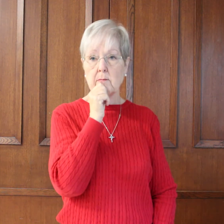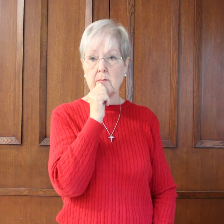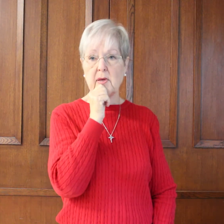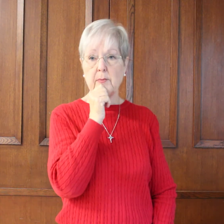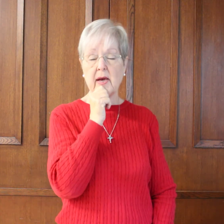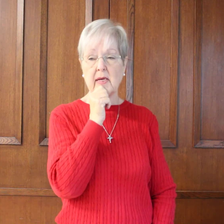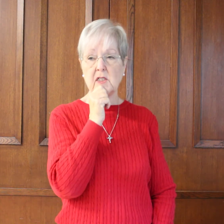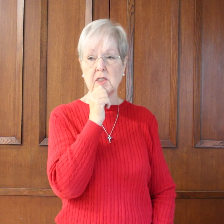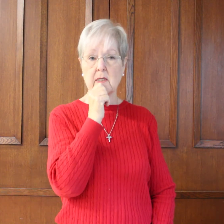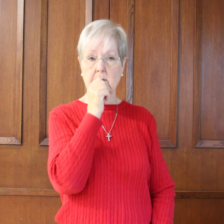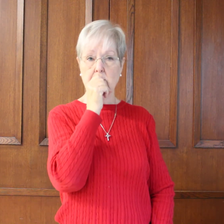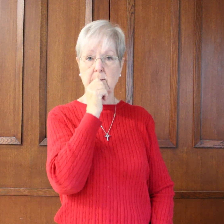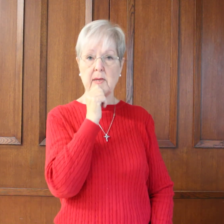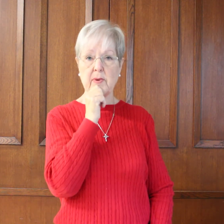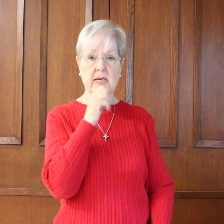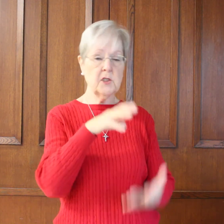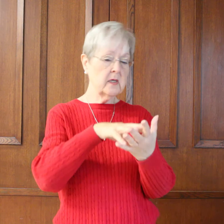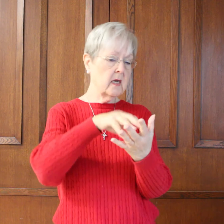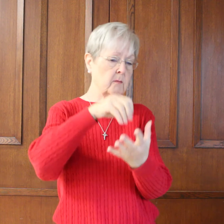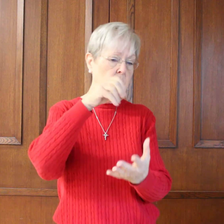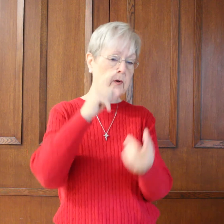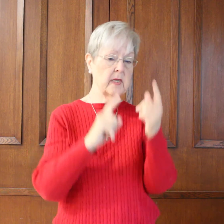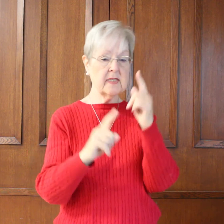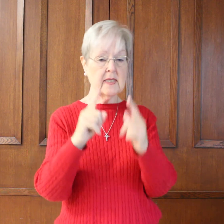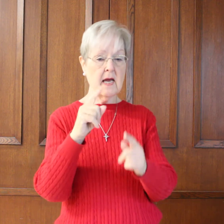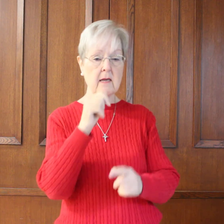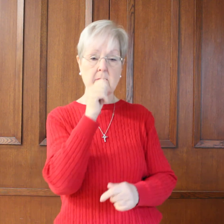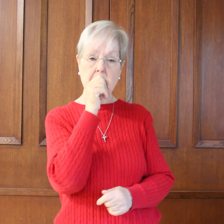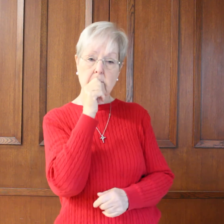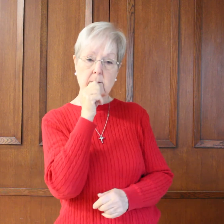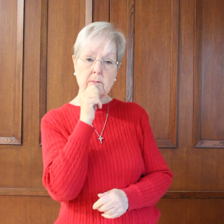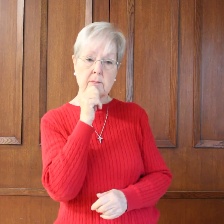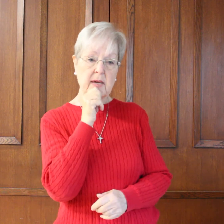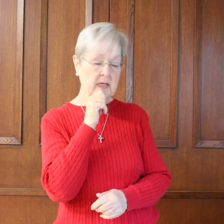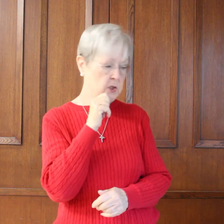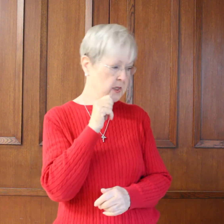Be patient. Be patient. I'm learning sign. Patient.